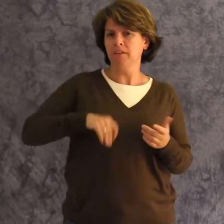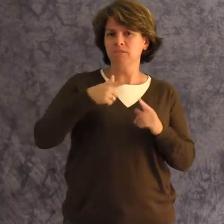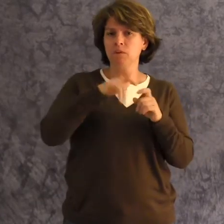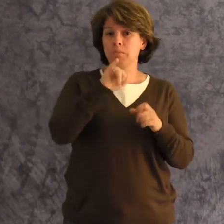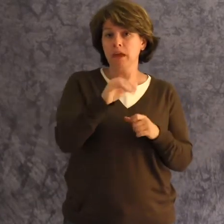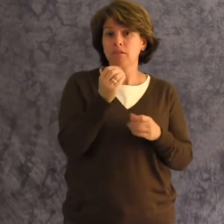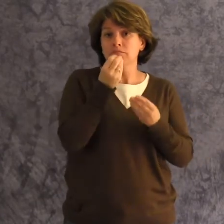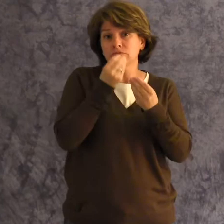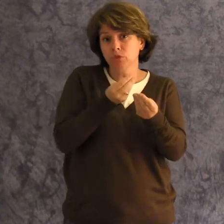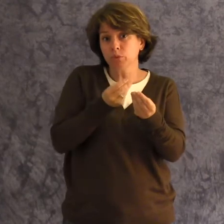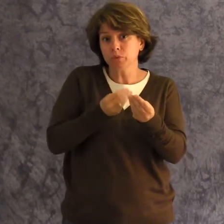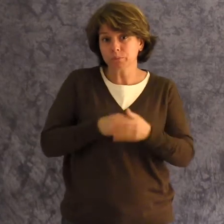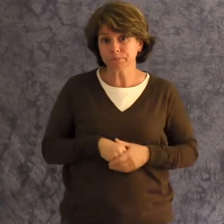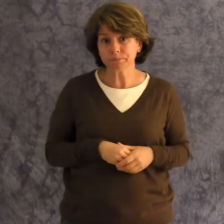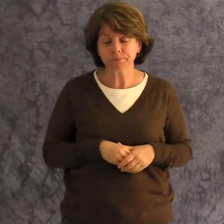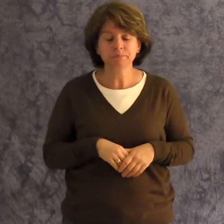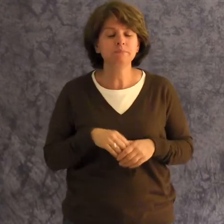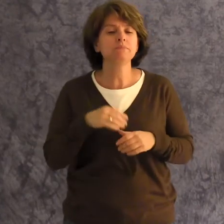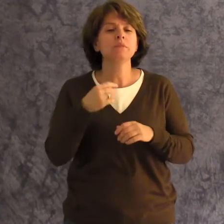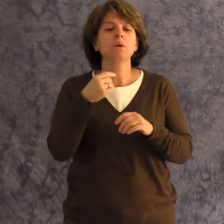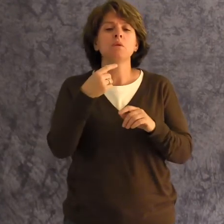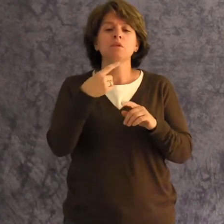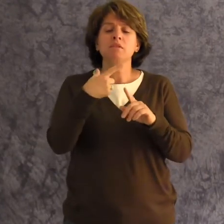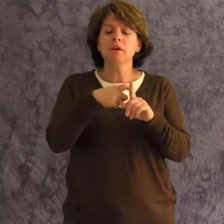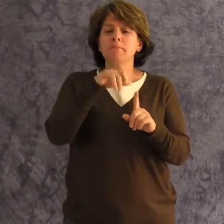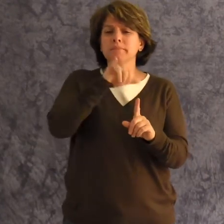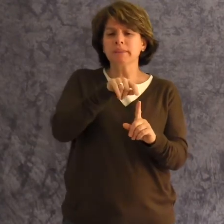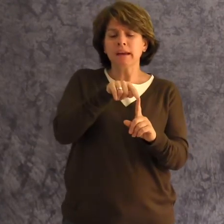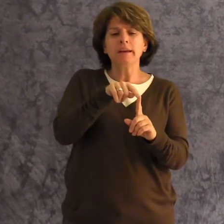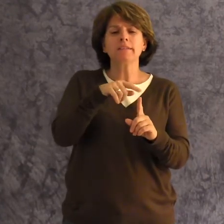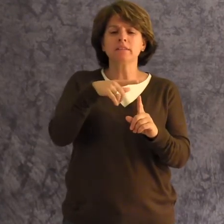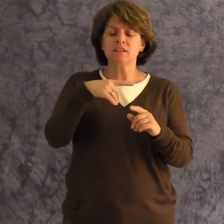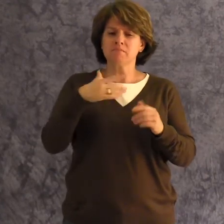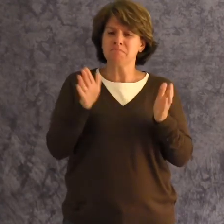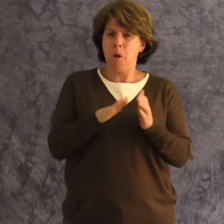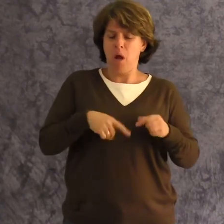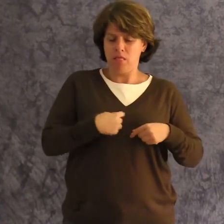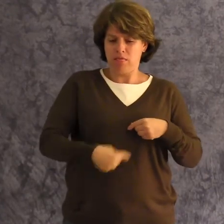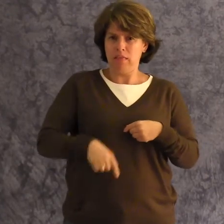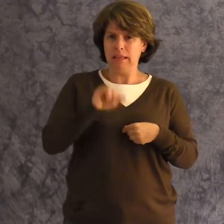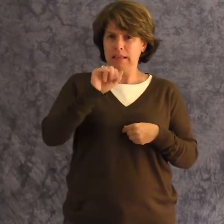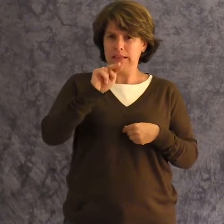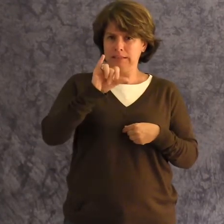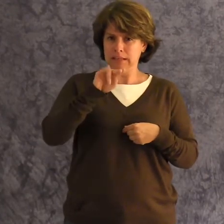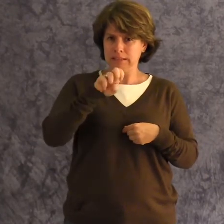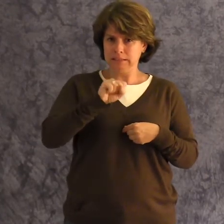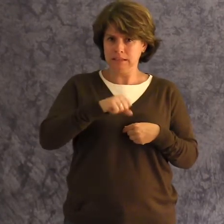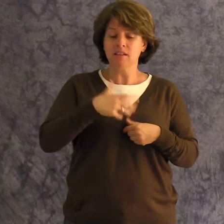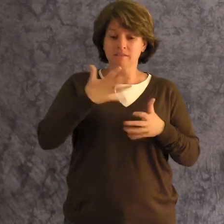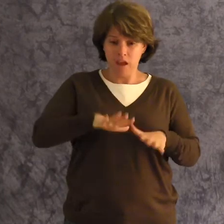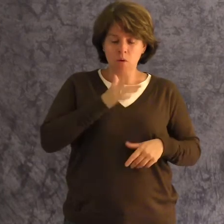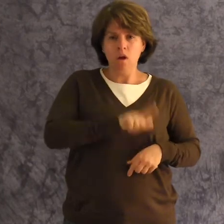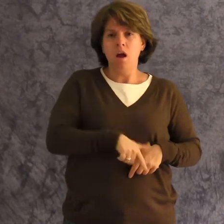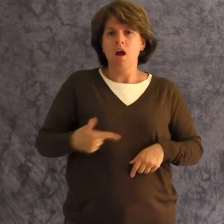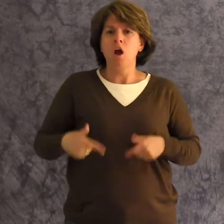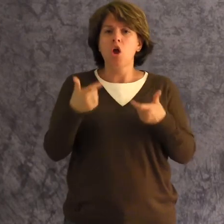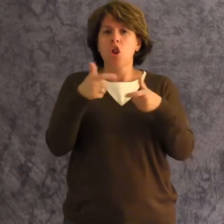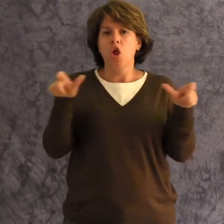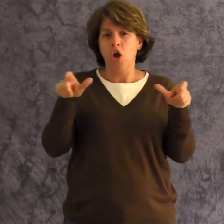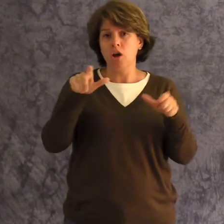from the small intestine, and primarily when we talk about material in the large intestines, even though there's still 5 or 6 feet of journey to